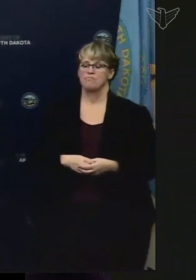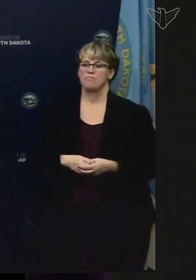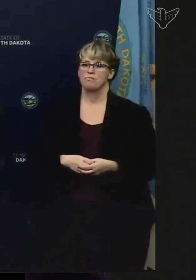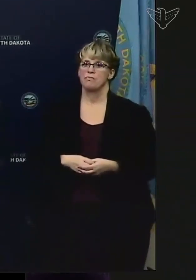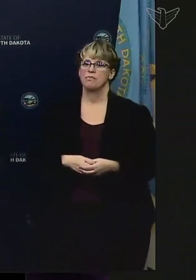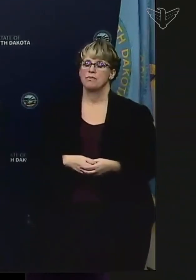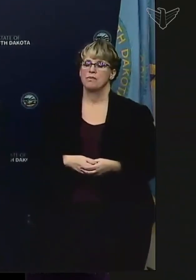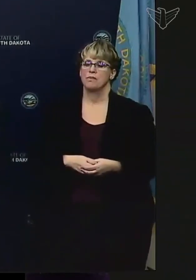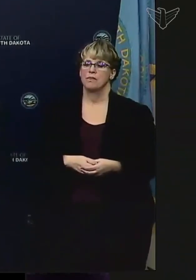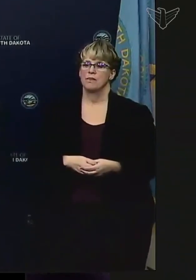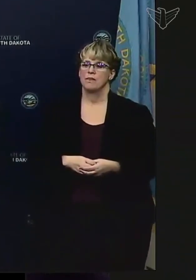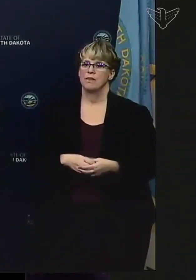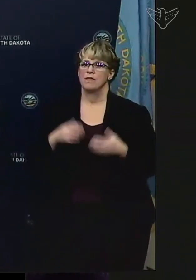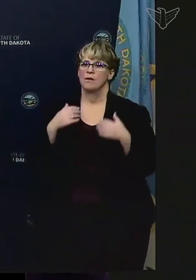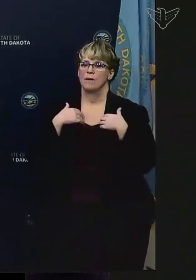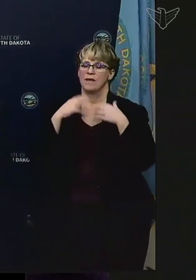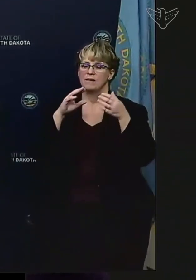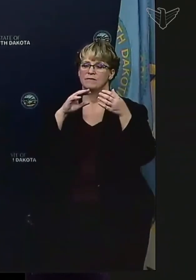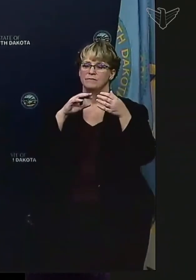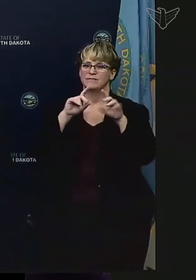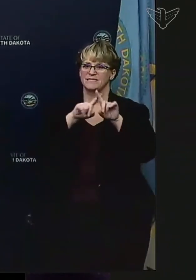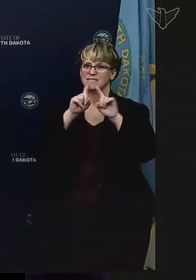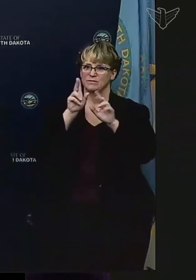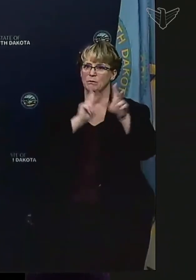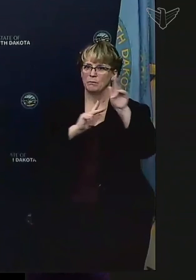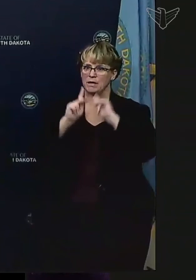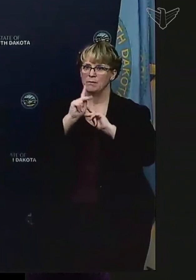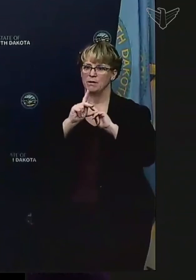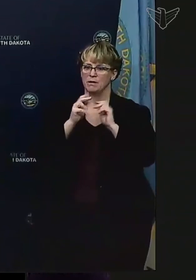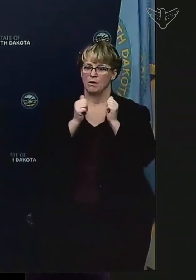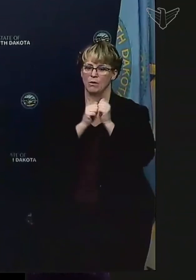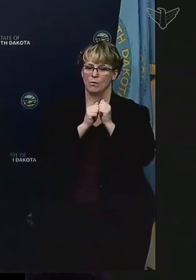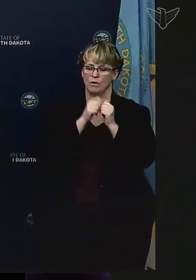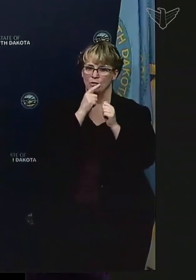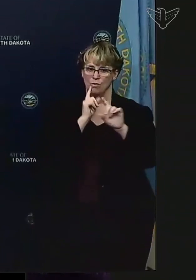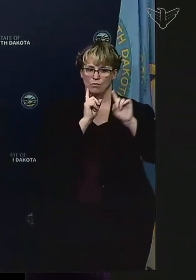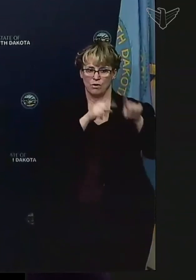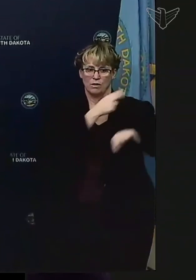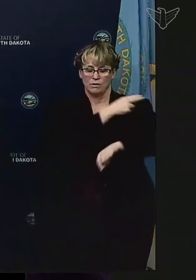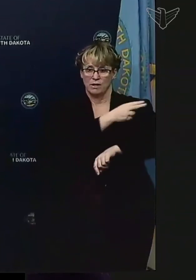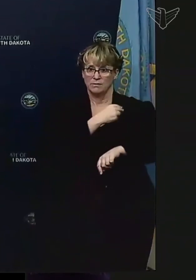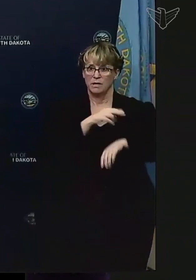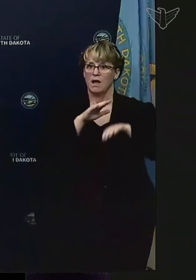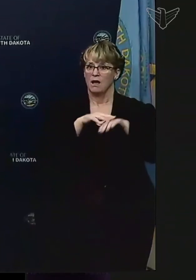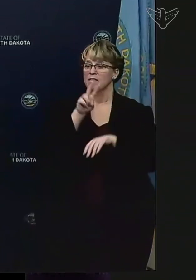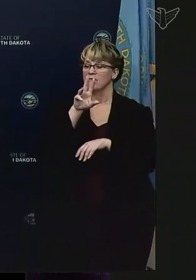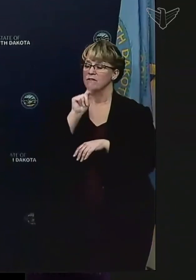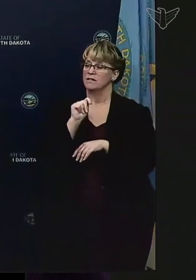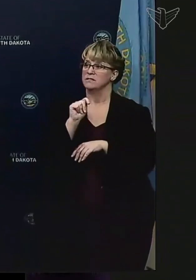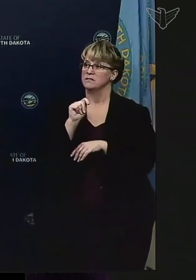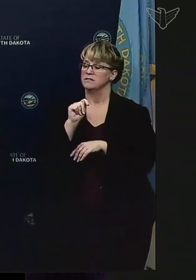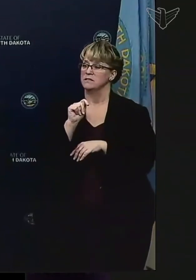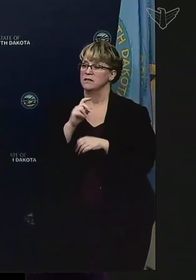probably. So we do have a number of individuals that, in addition to being hospitalized, have been on the ventilator.